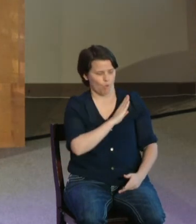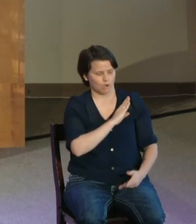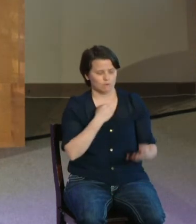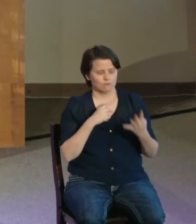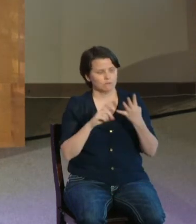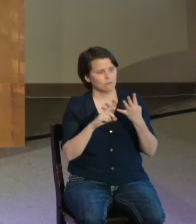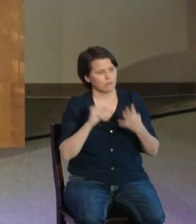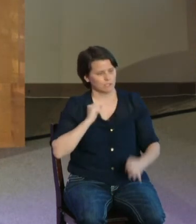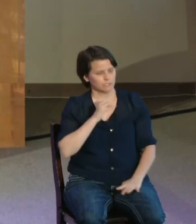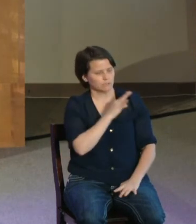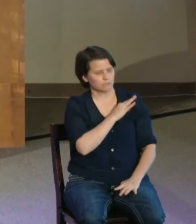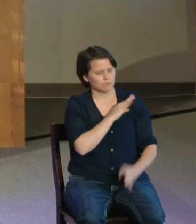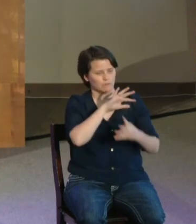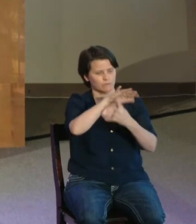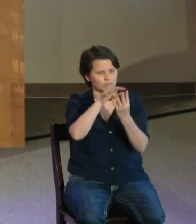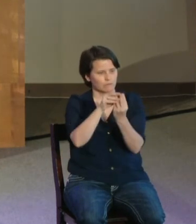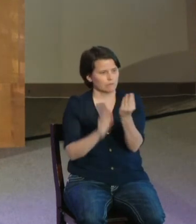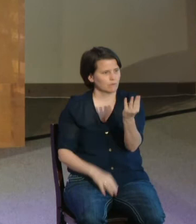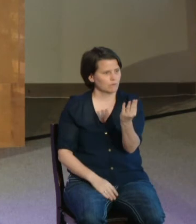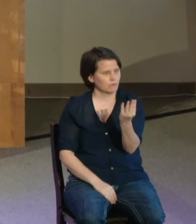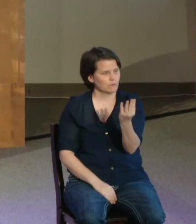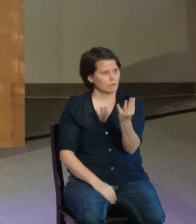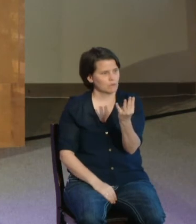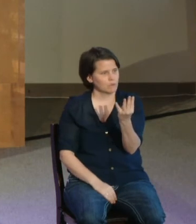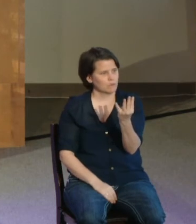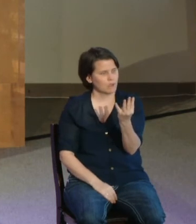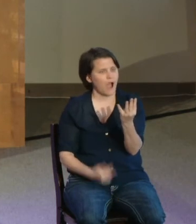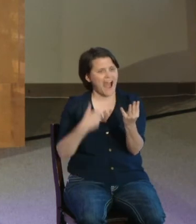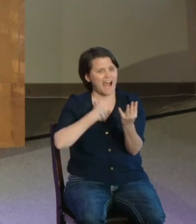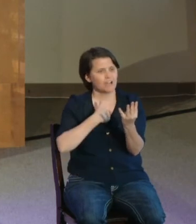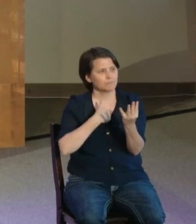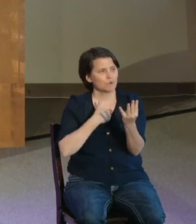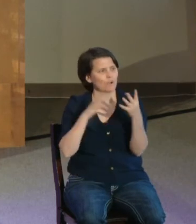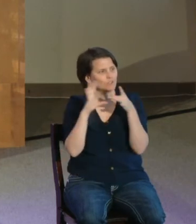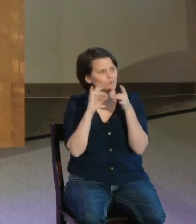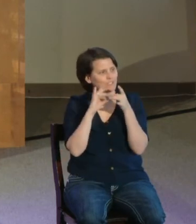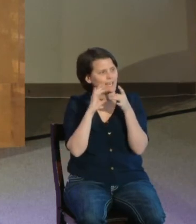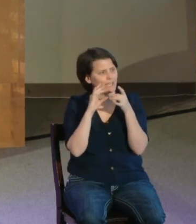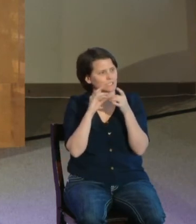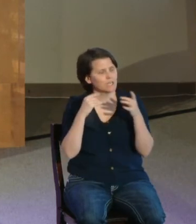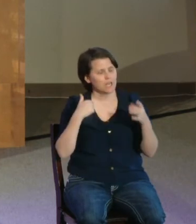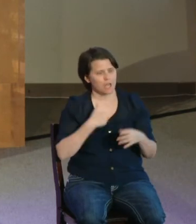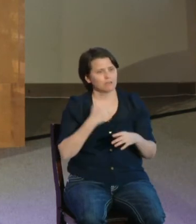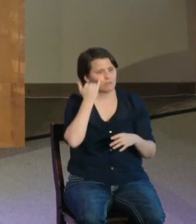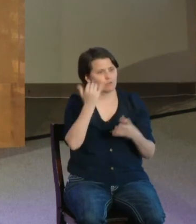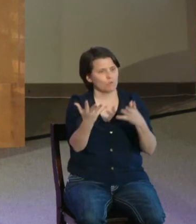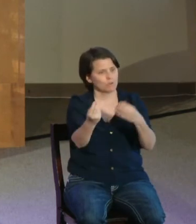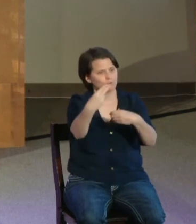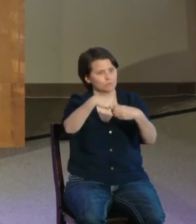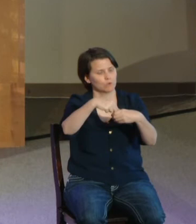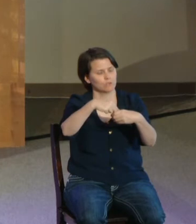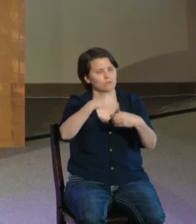And because we are in COVID, I'm going to chant. If you want to chant, you can. If you want to just do it in your mind, you can. If you want to hum,